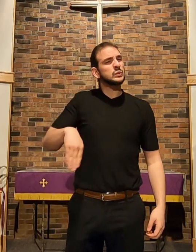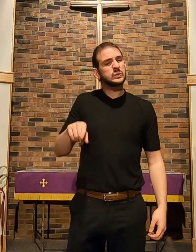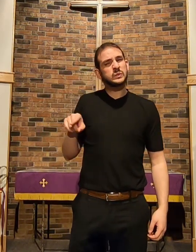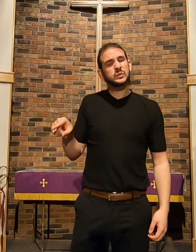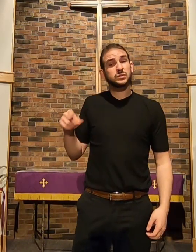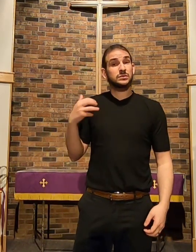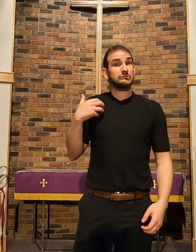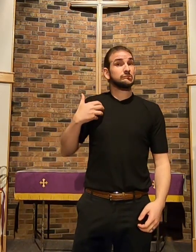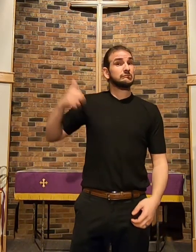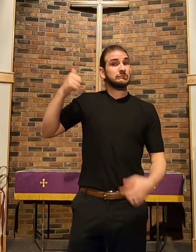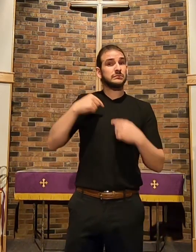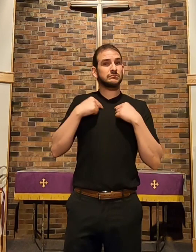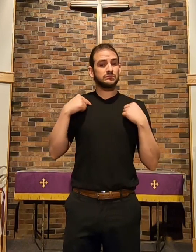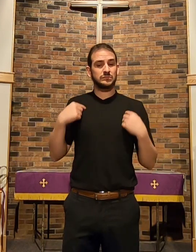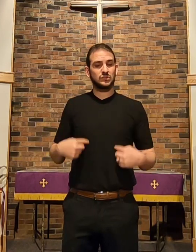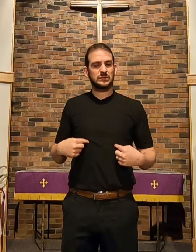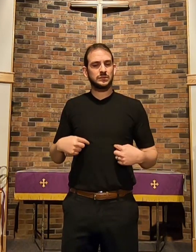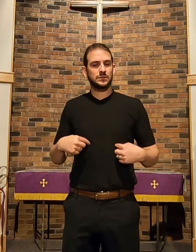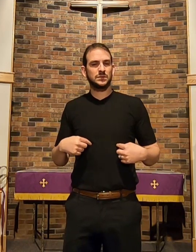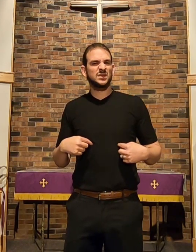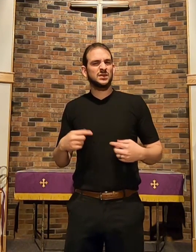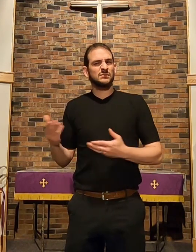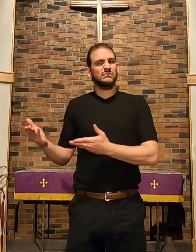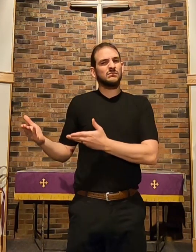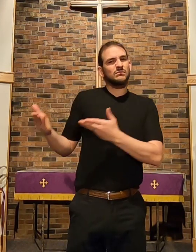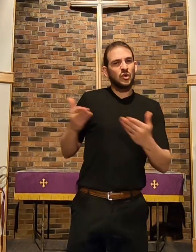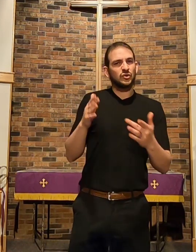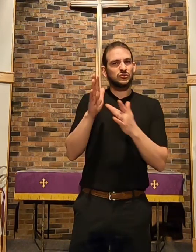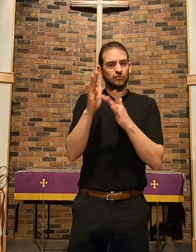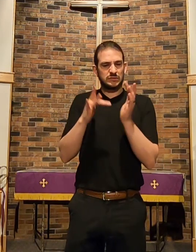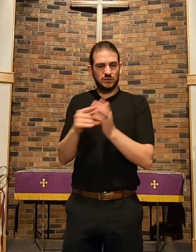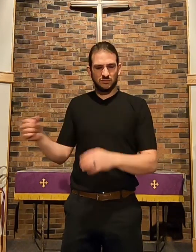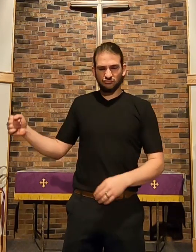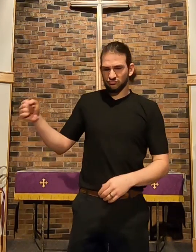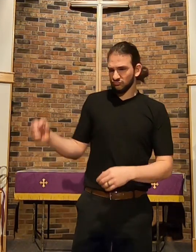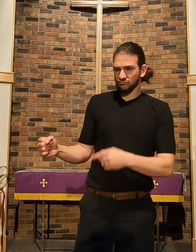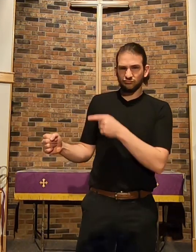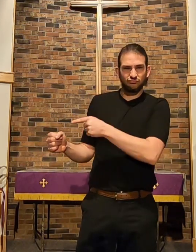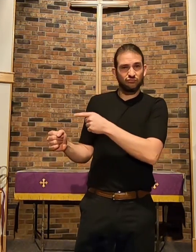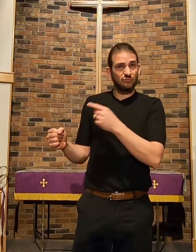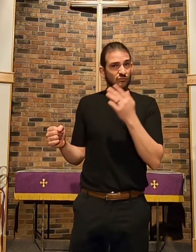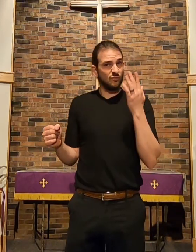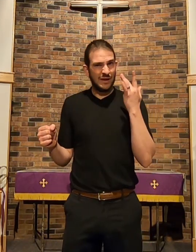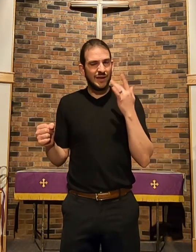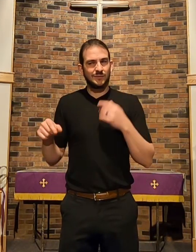Pilate knew that the chief priests had brought Jesus to him because they were jealous.